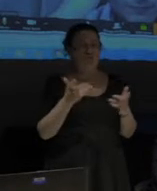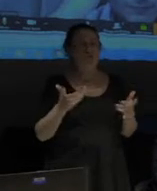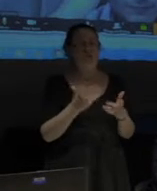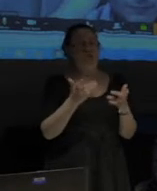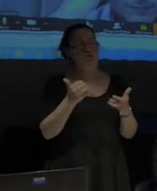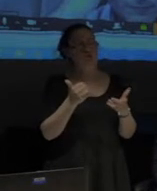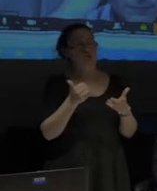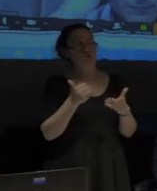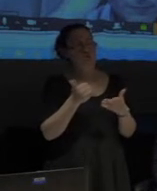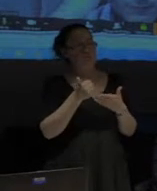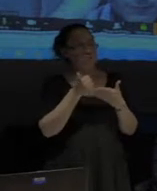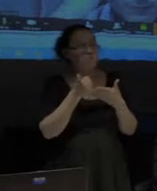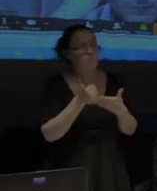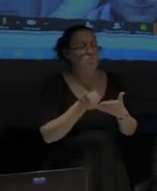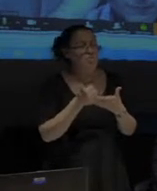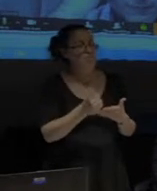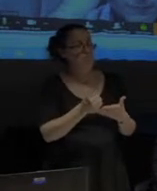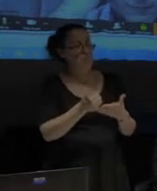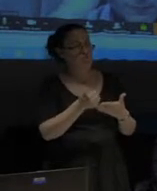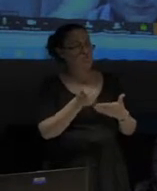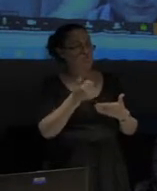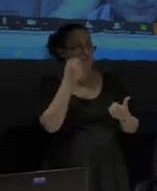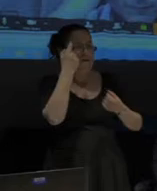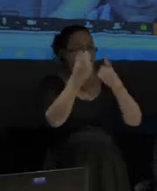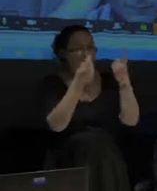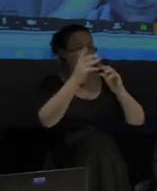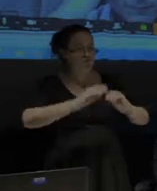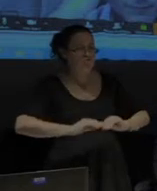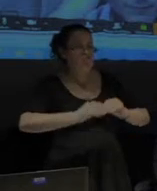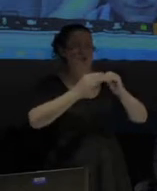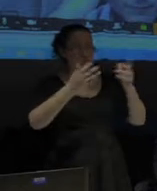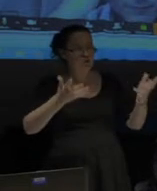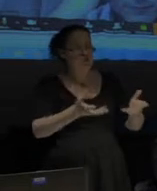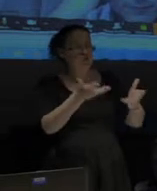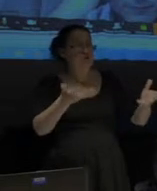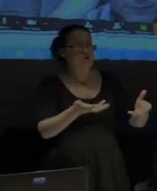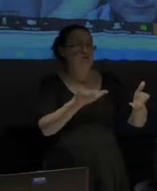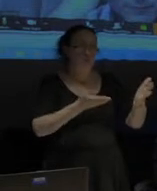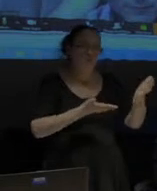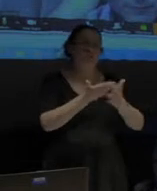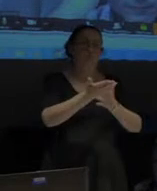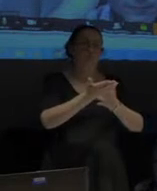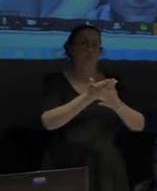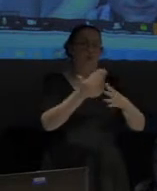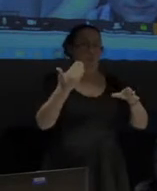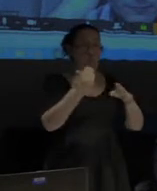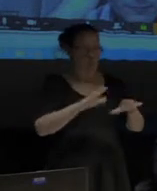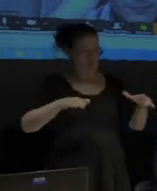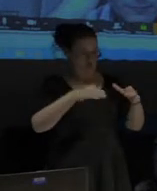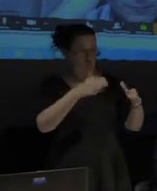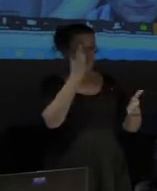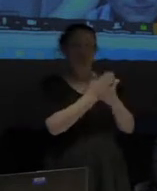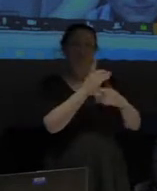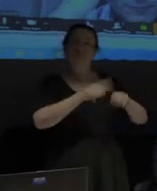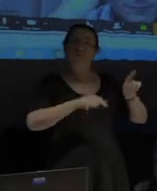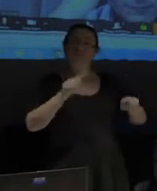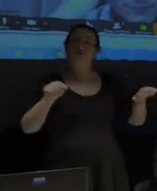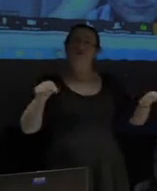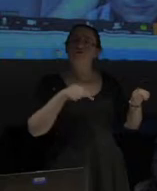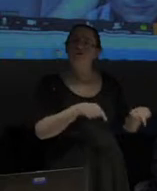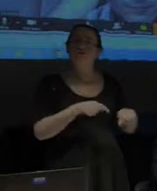supporting the building of innovation and creativity through a diverse workforce. You